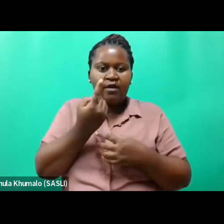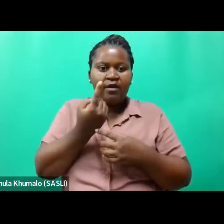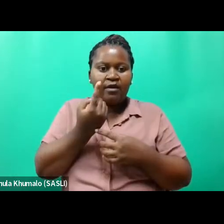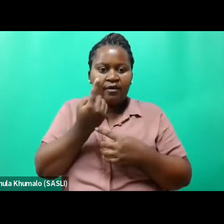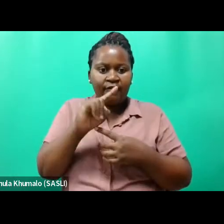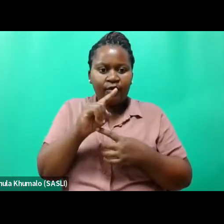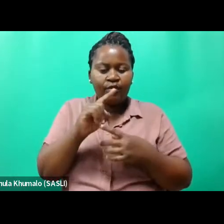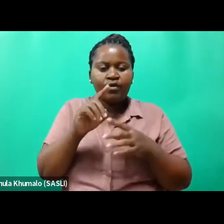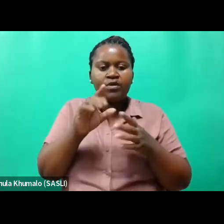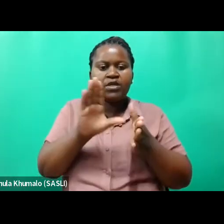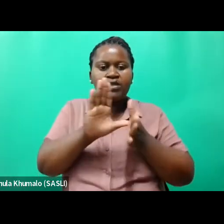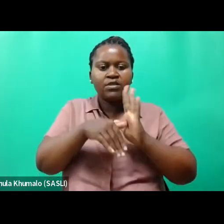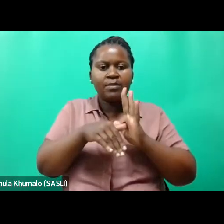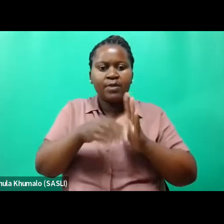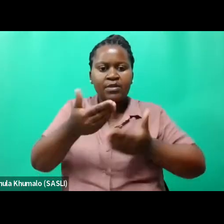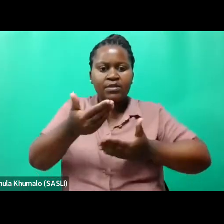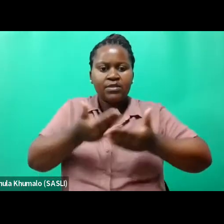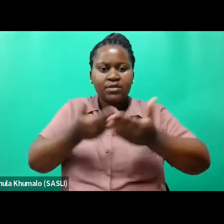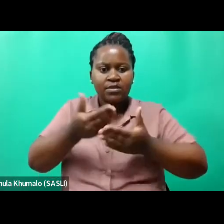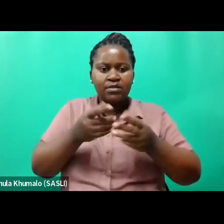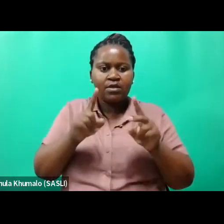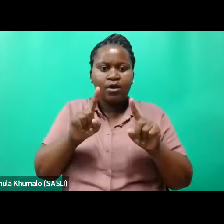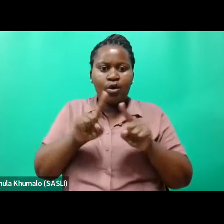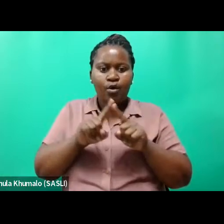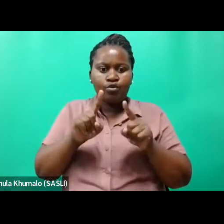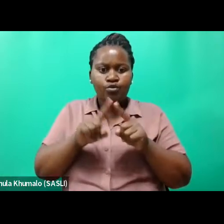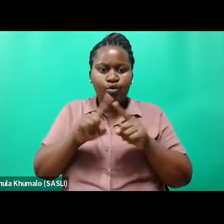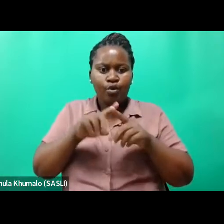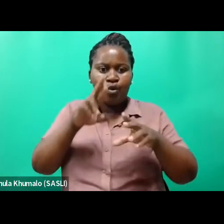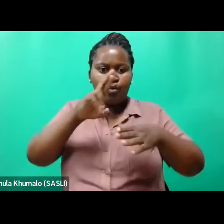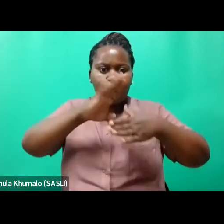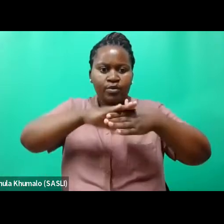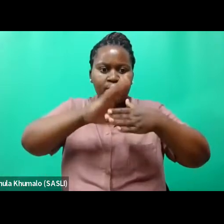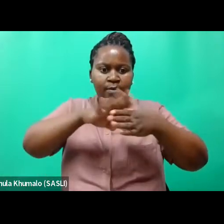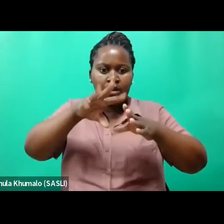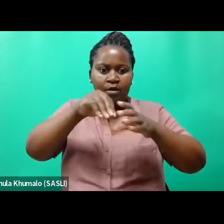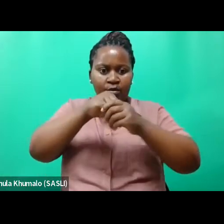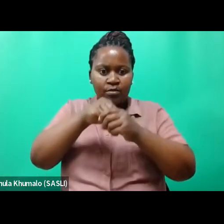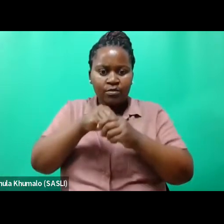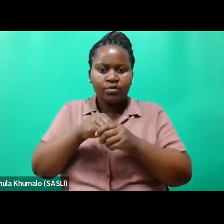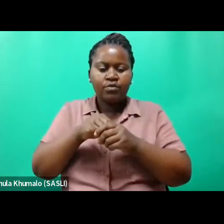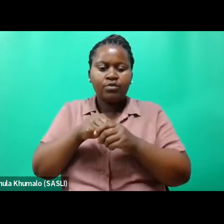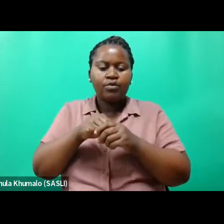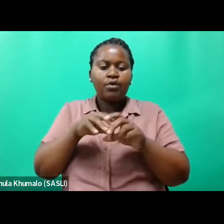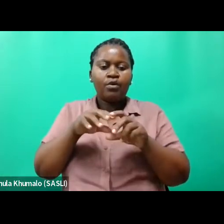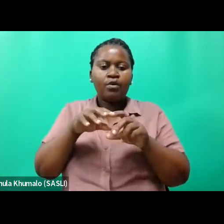services, lack of reasonable accommodations, double-bind